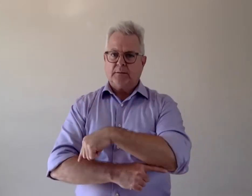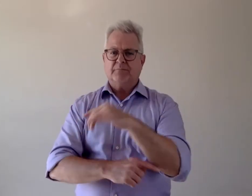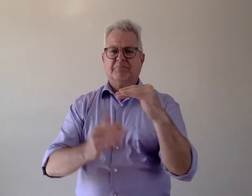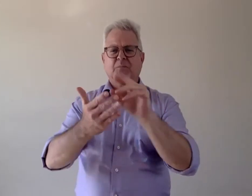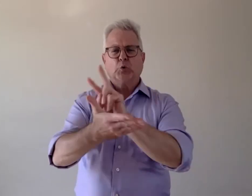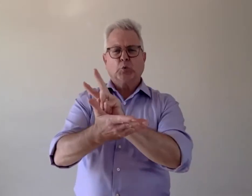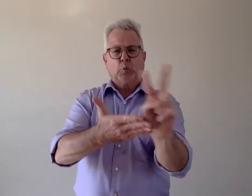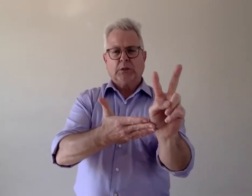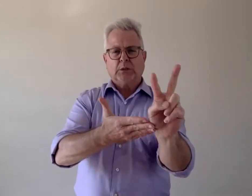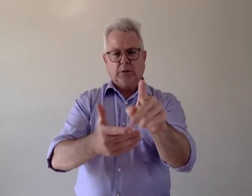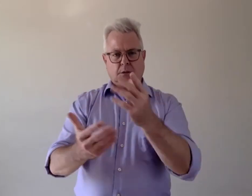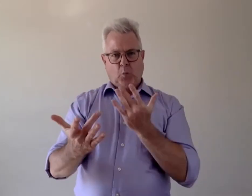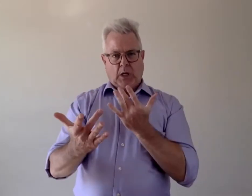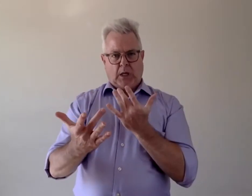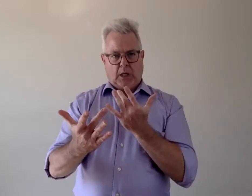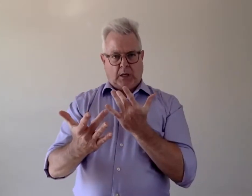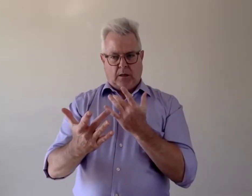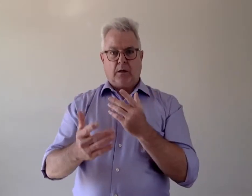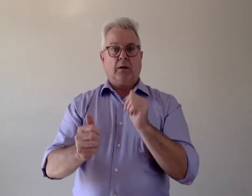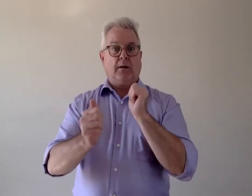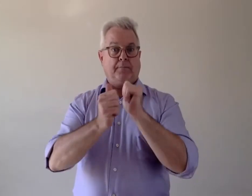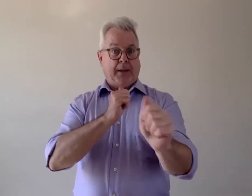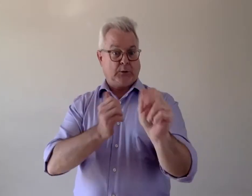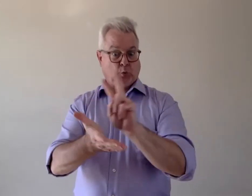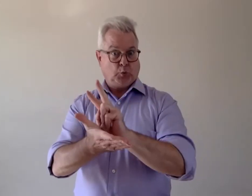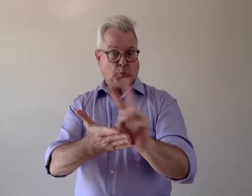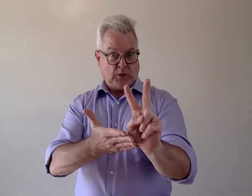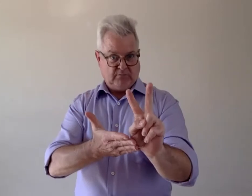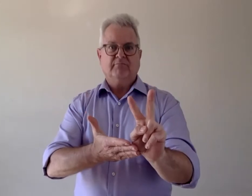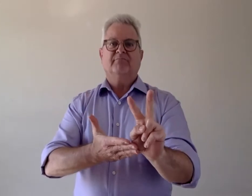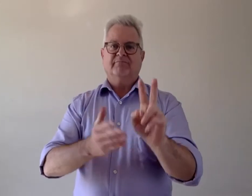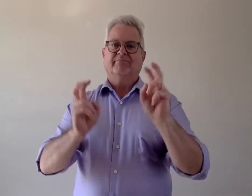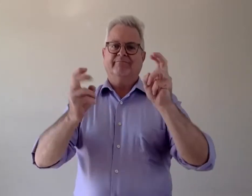And also needing to wait a full 2 weeks after that final dose.